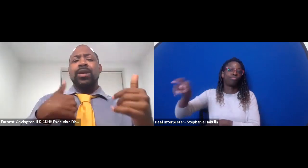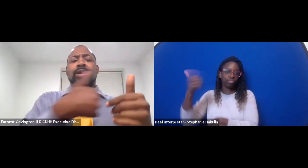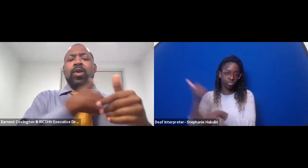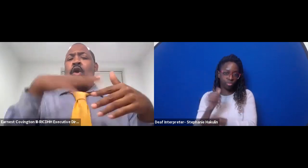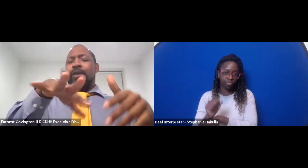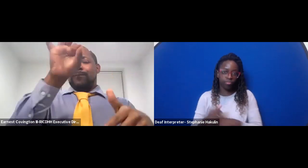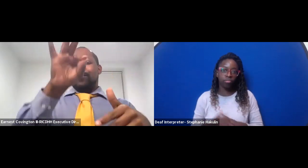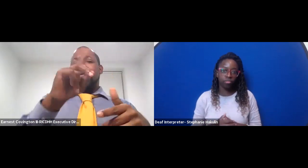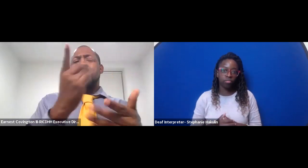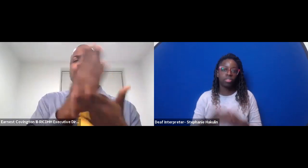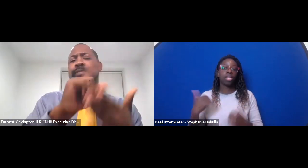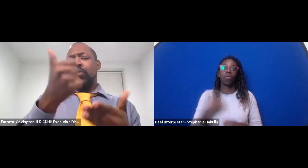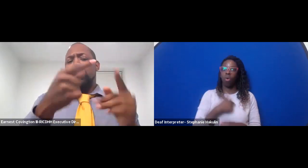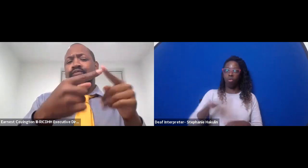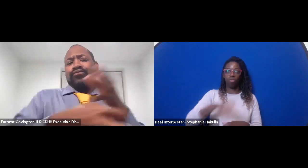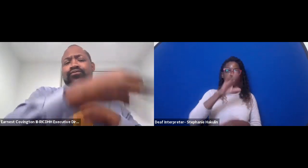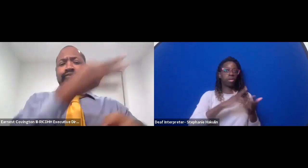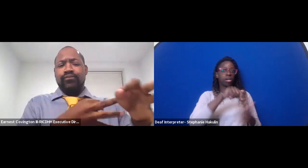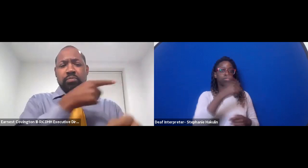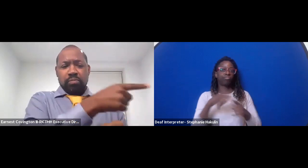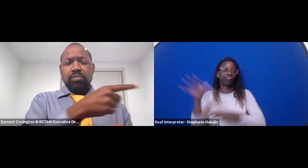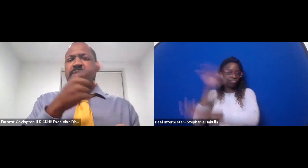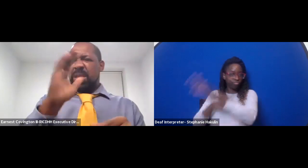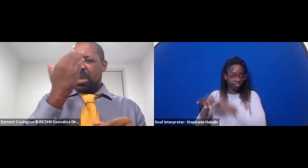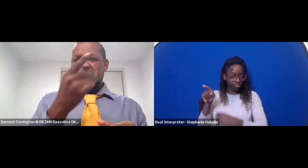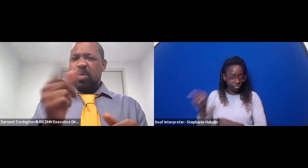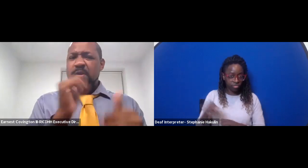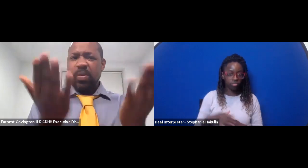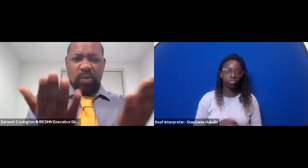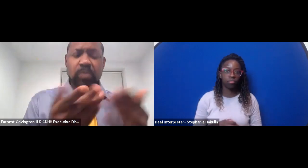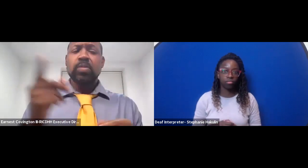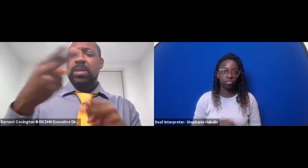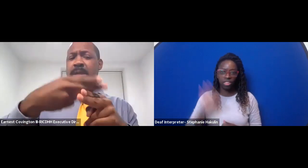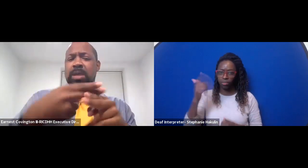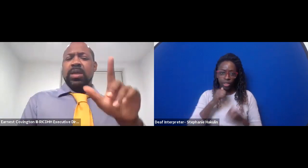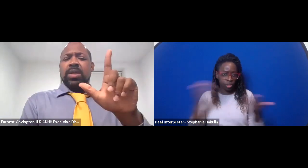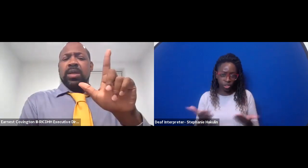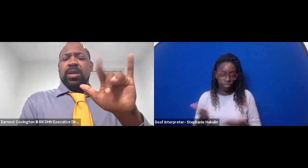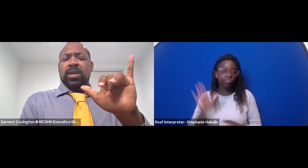for us, but had to leave. And so we had to find somebody to fill Erin's position.